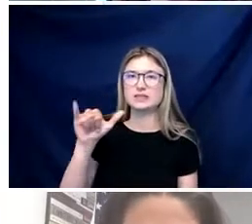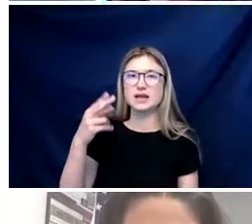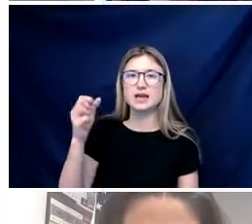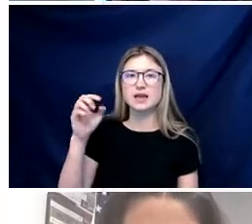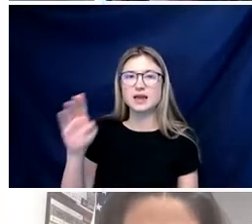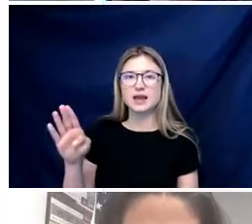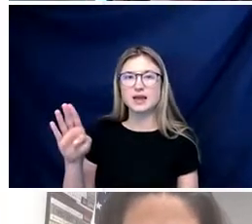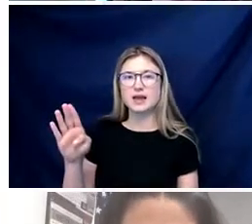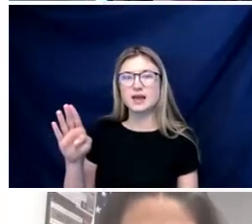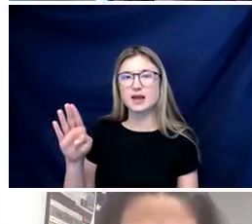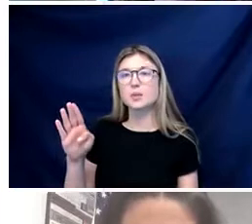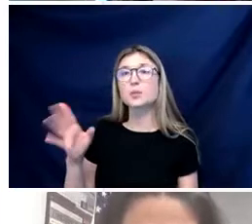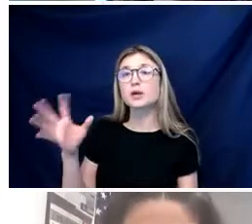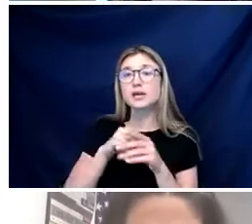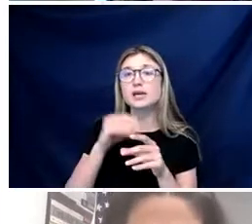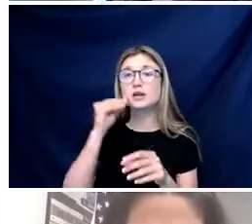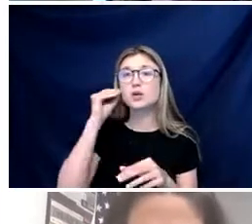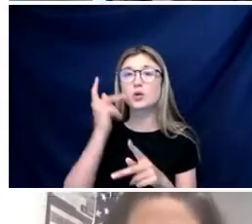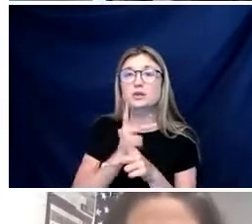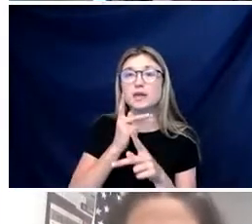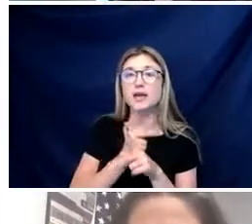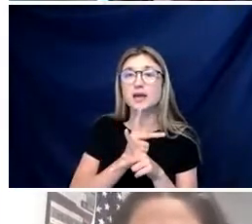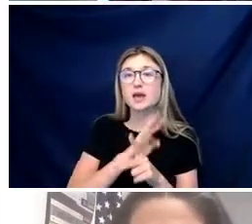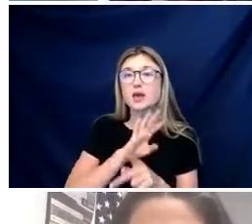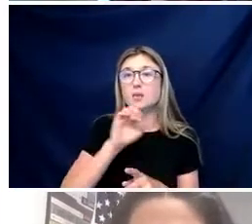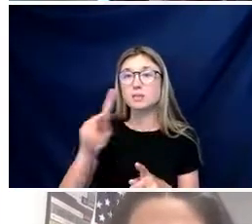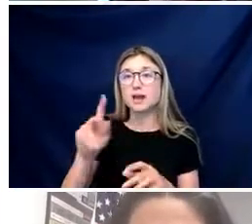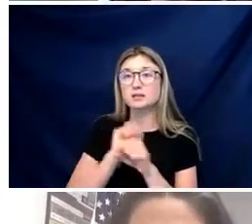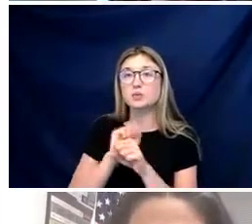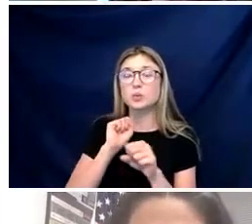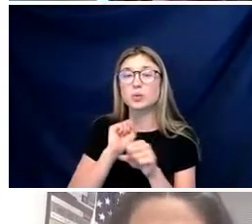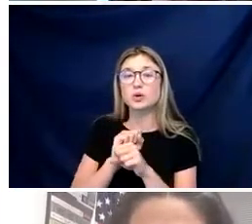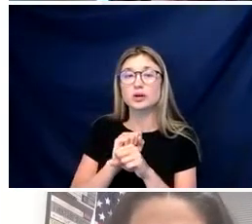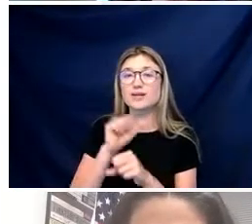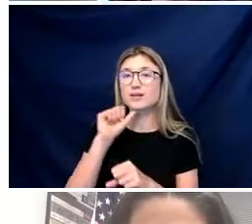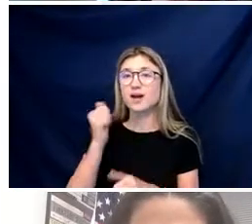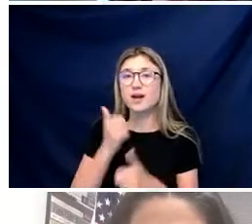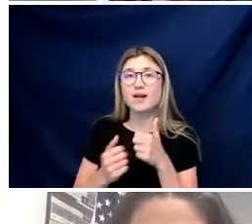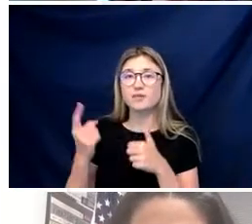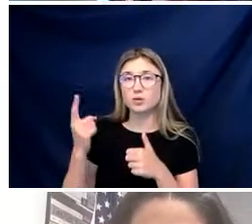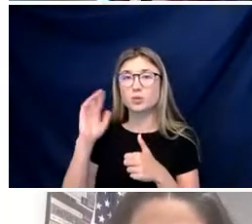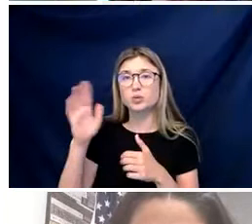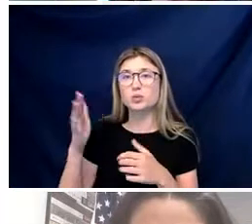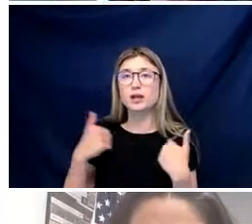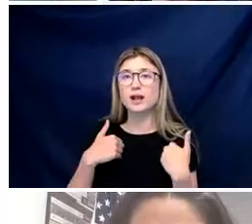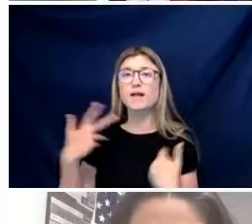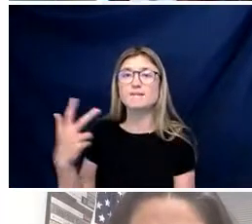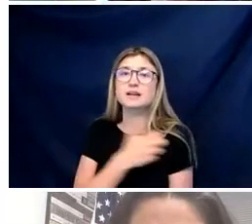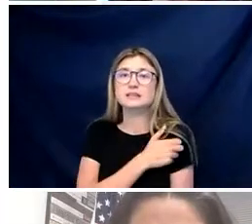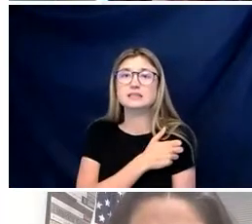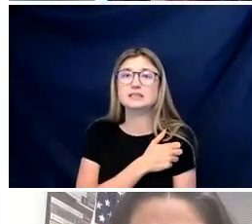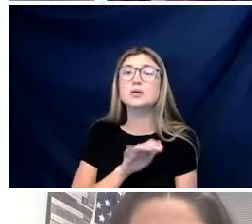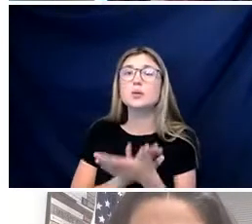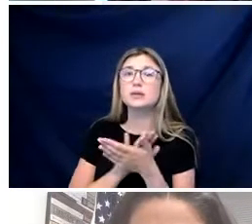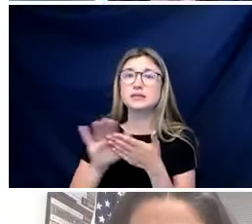care starting up again, going back to work, not everyone's going to be vaccinated. So it would be nice to